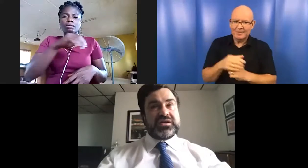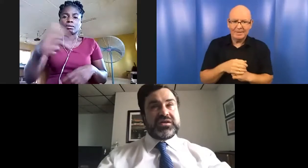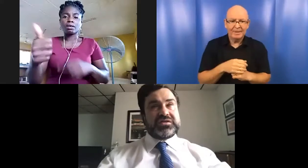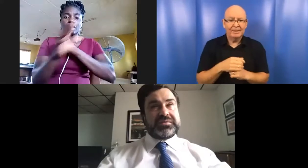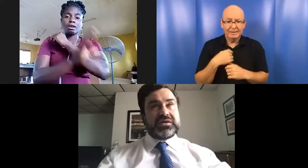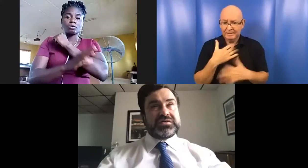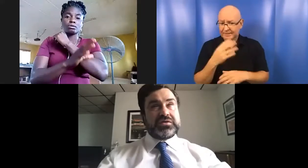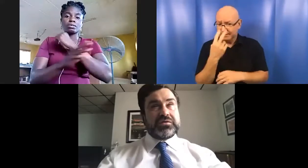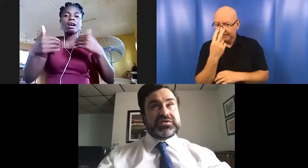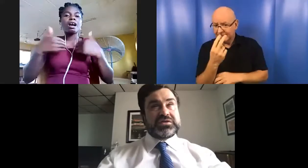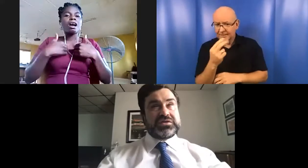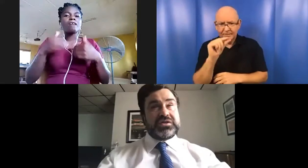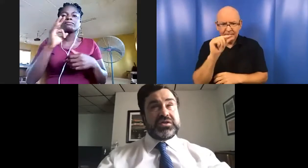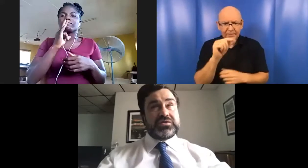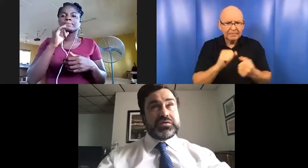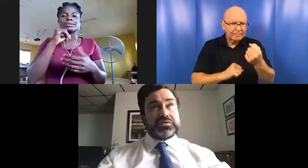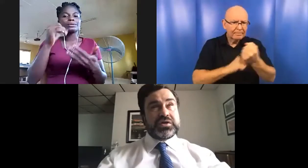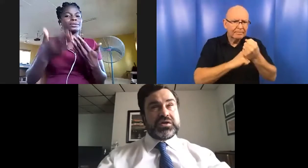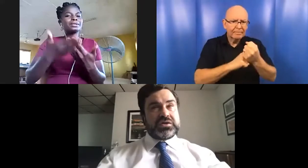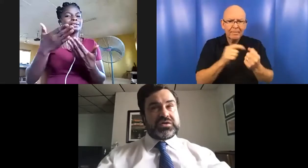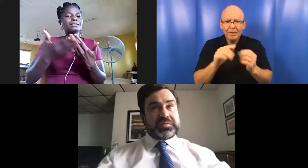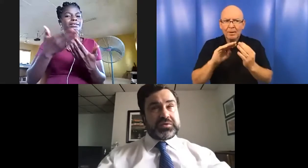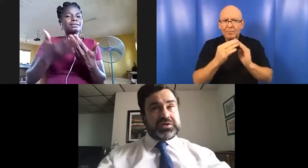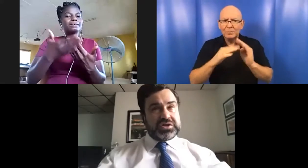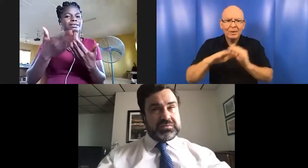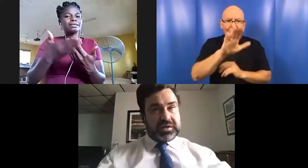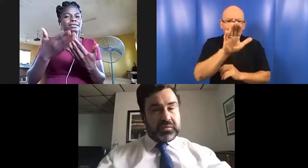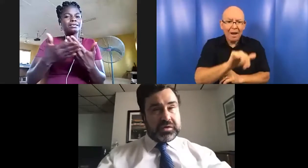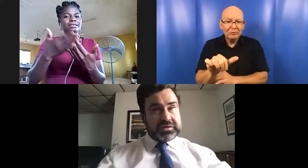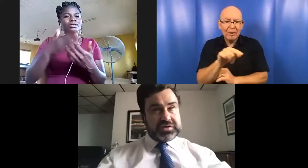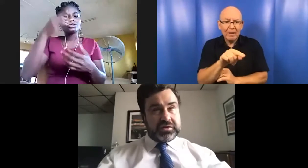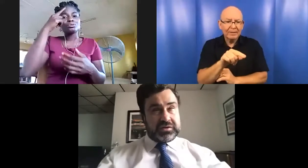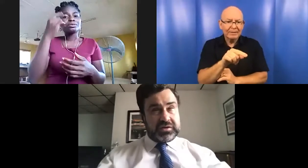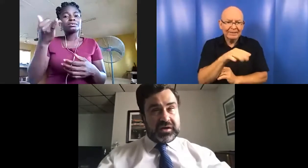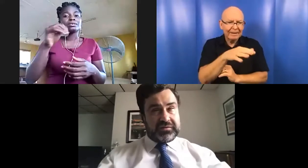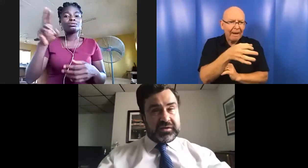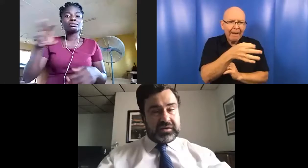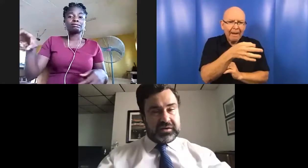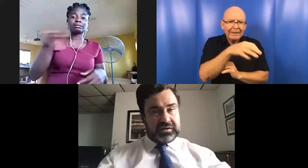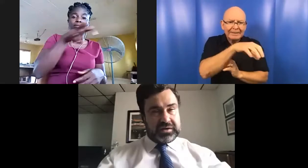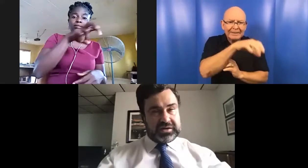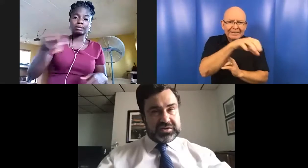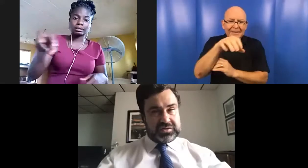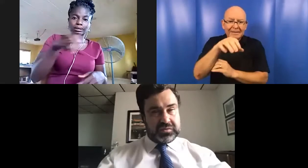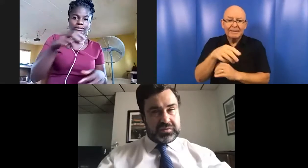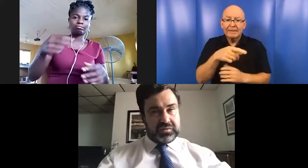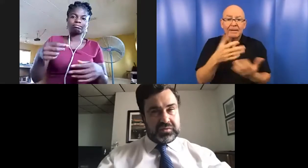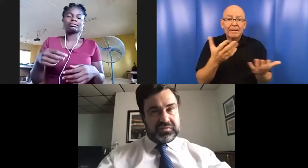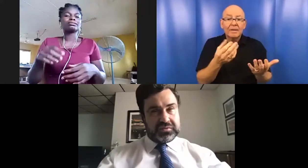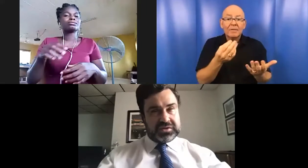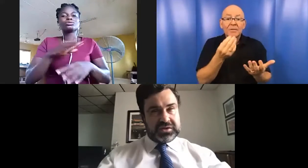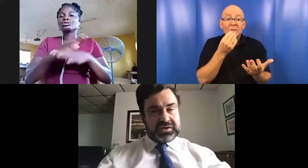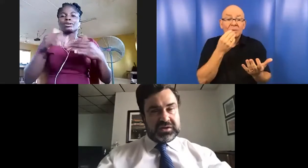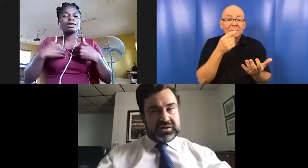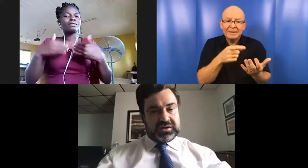not easy because these countries needed to use transportation by water, so they didn't have access to